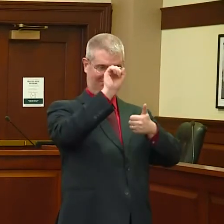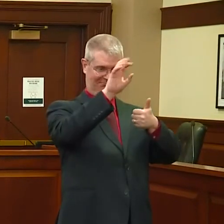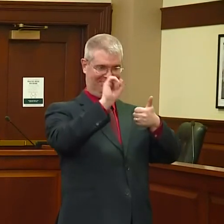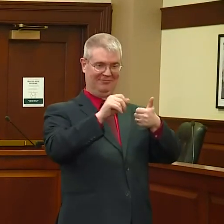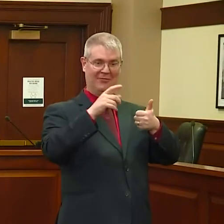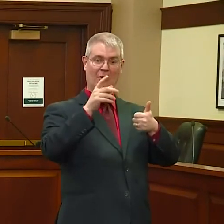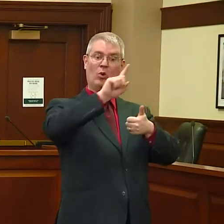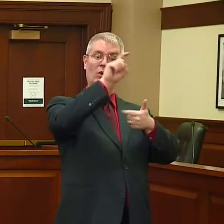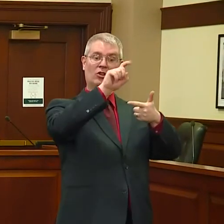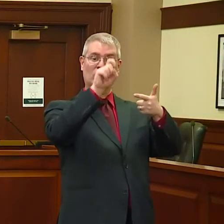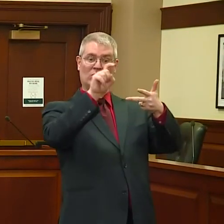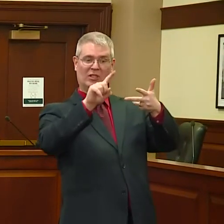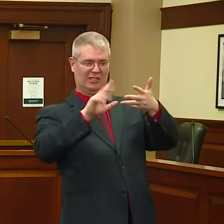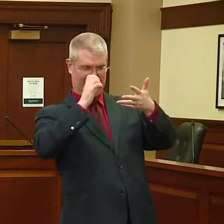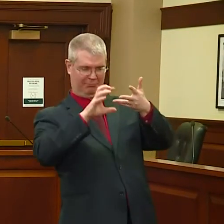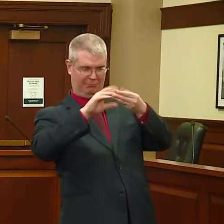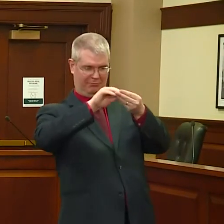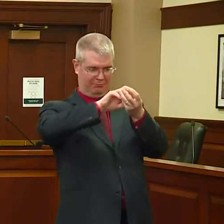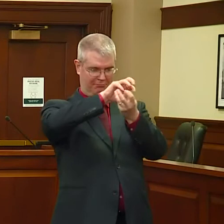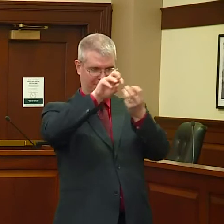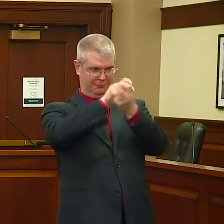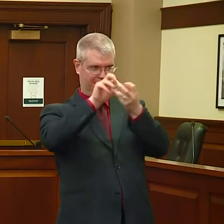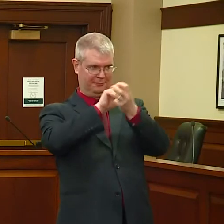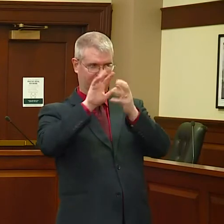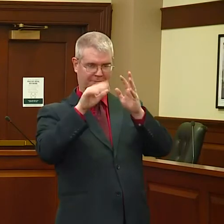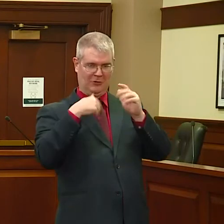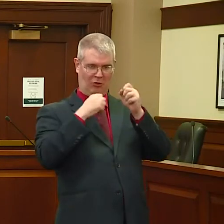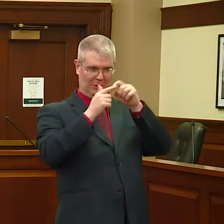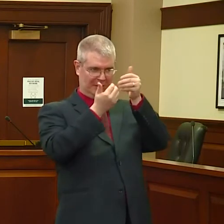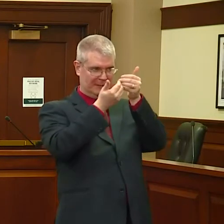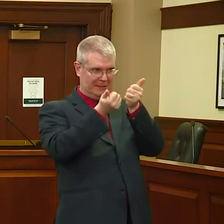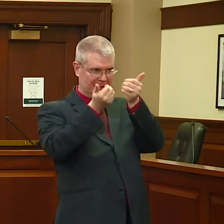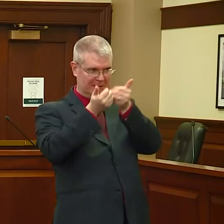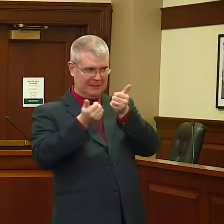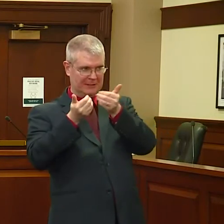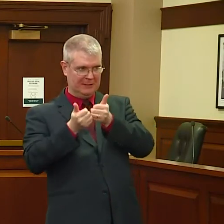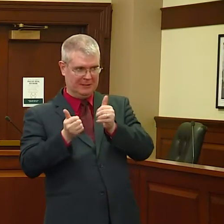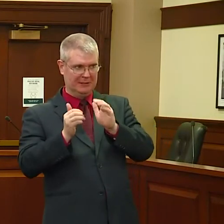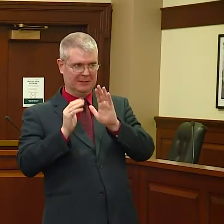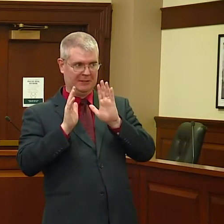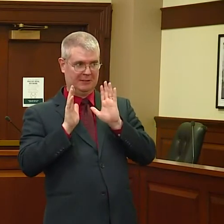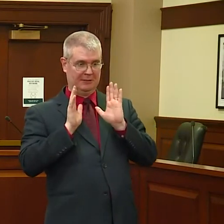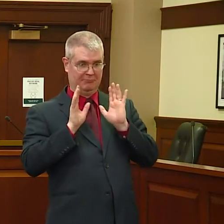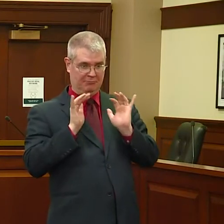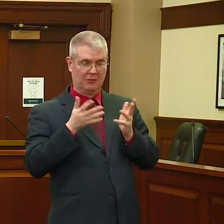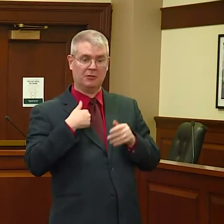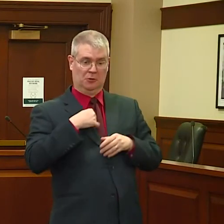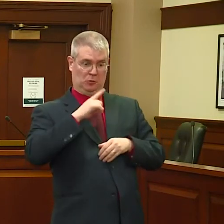quarantining issue is, and there are some states that have implemented that, and Idaho